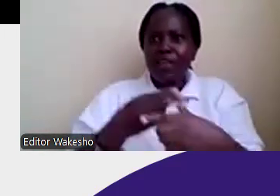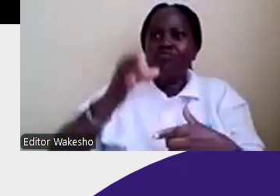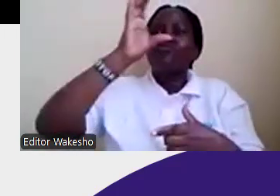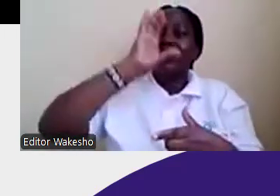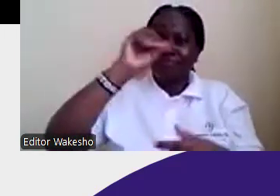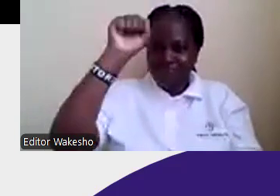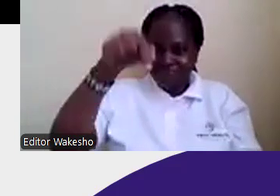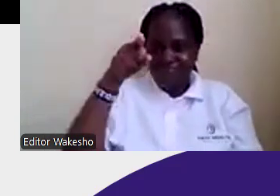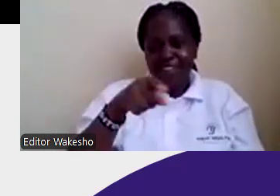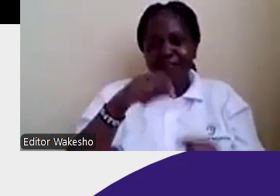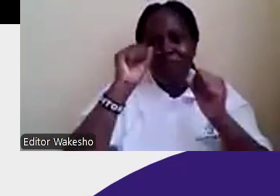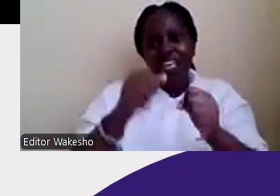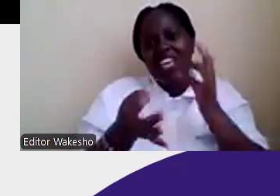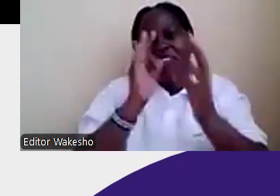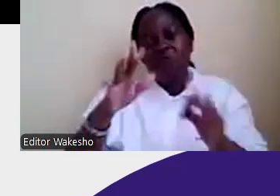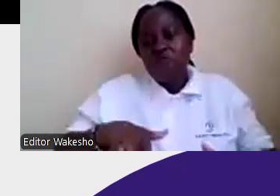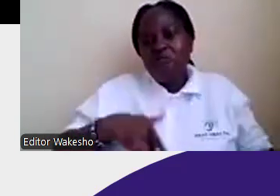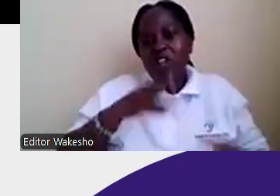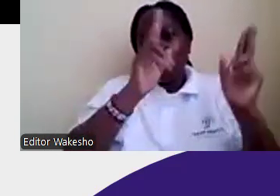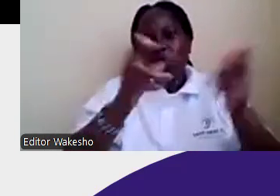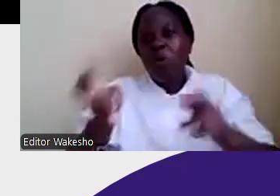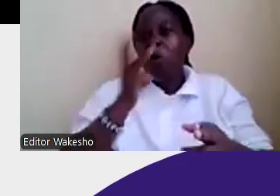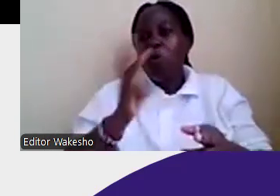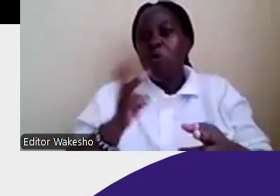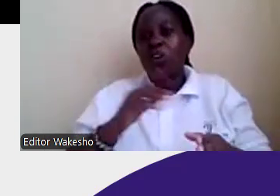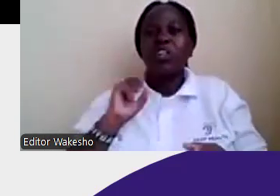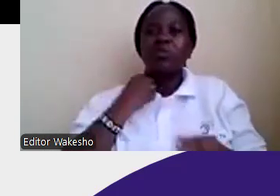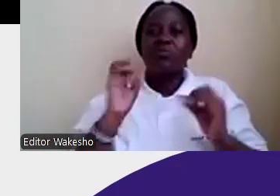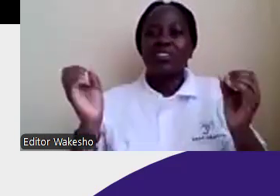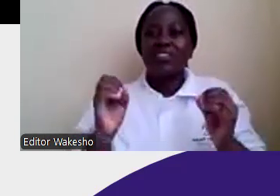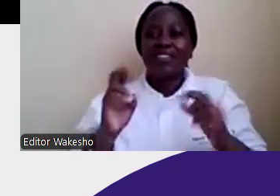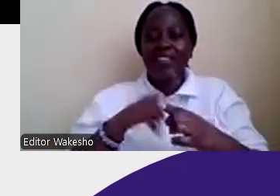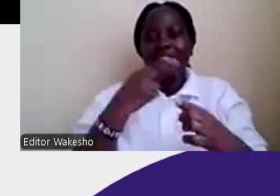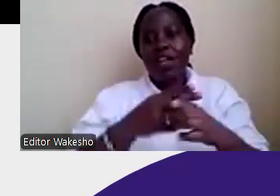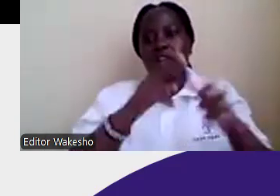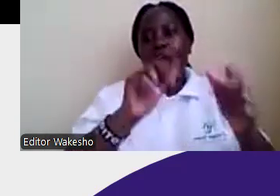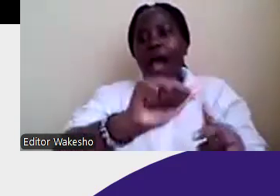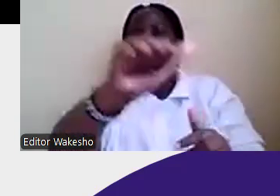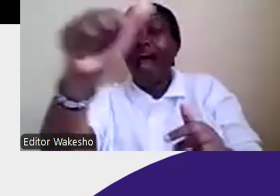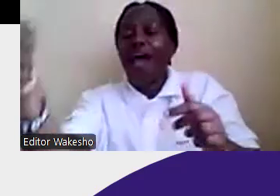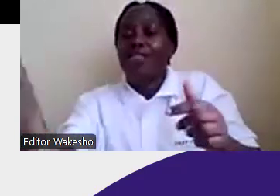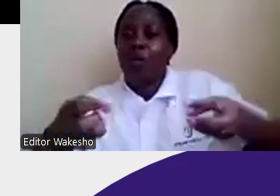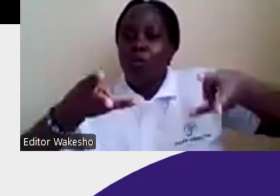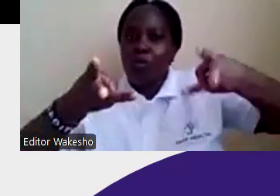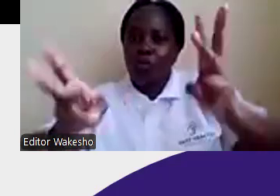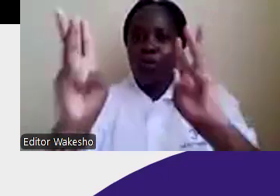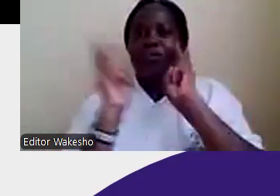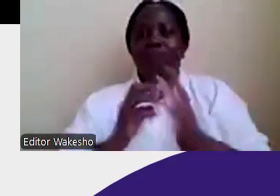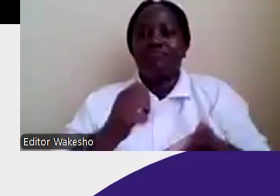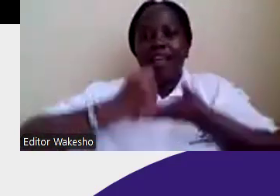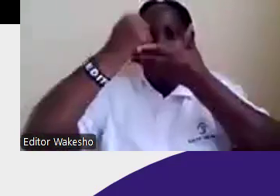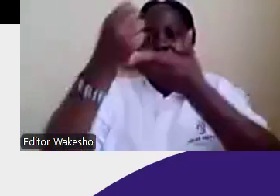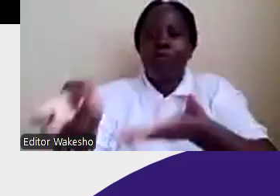what is a bit distasteful for you, then you can consider other forms that can be a bit